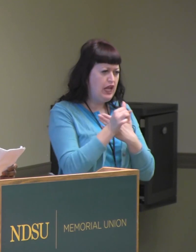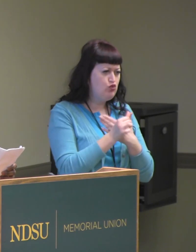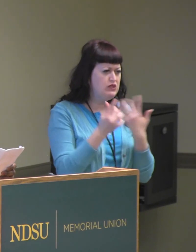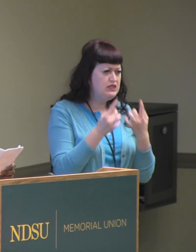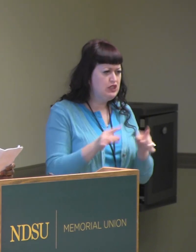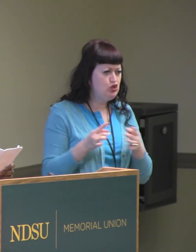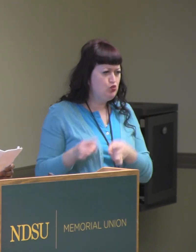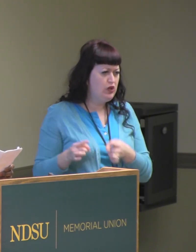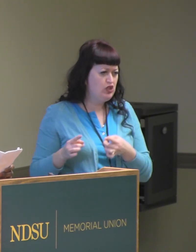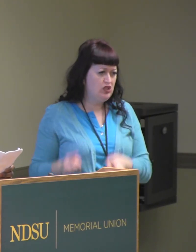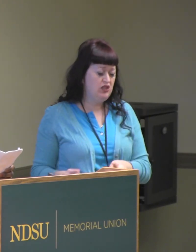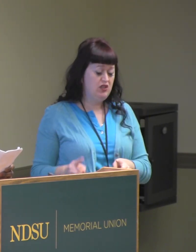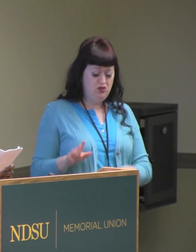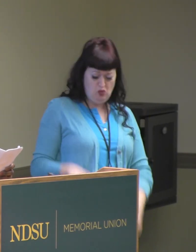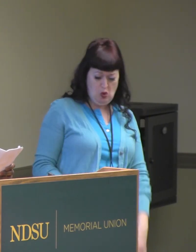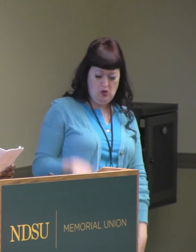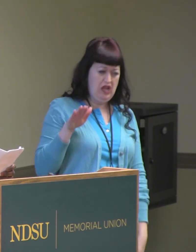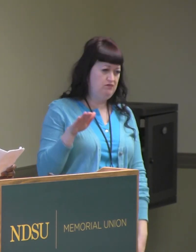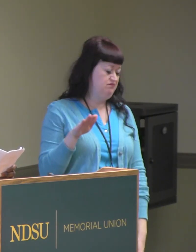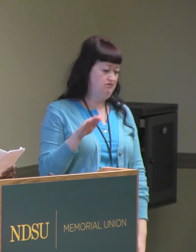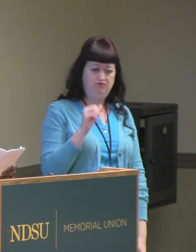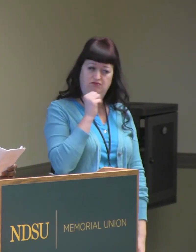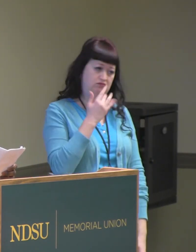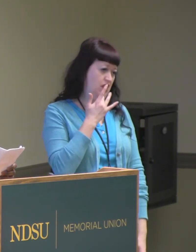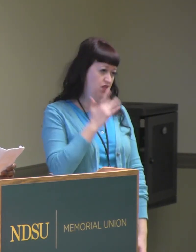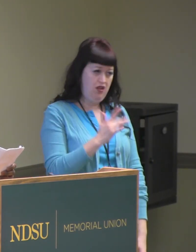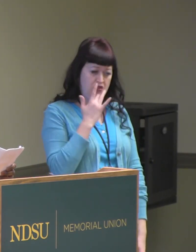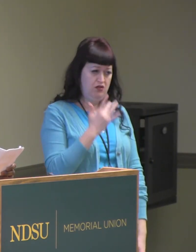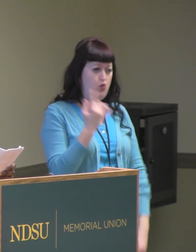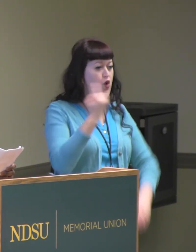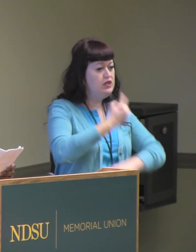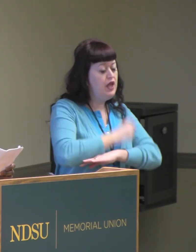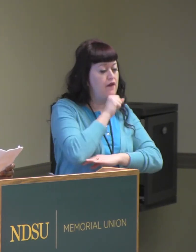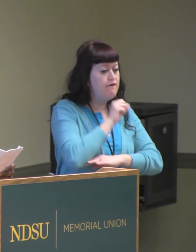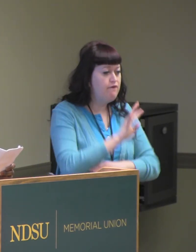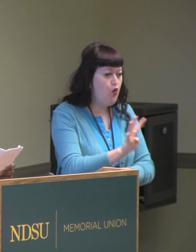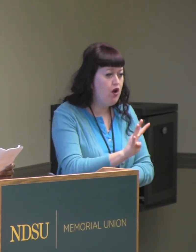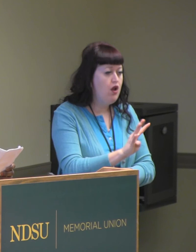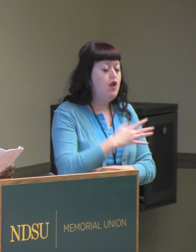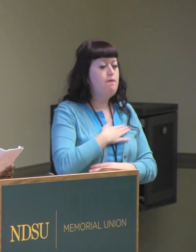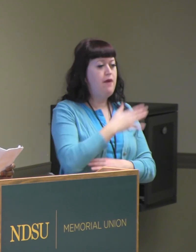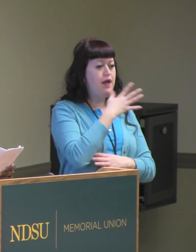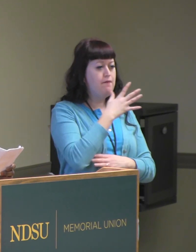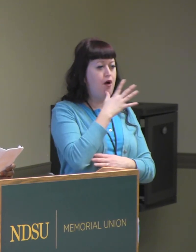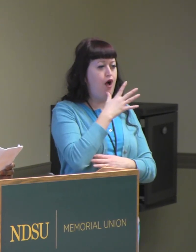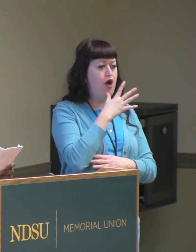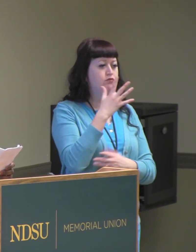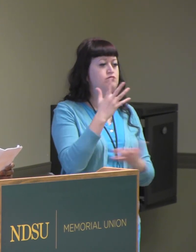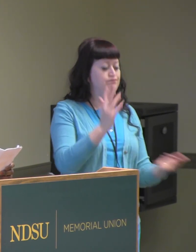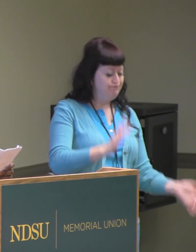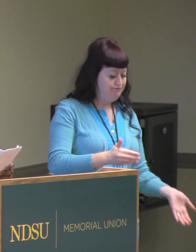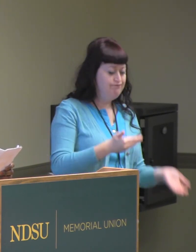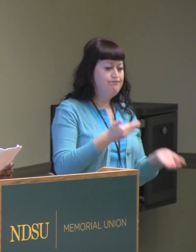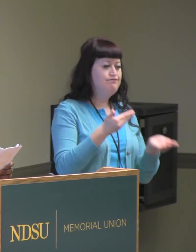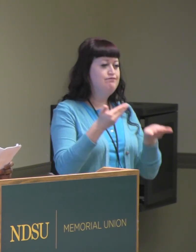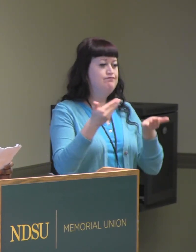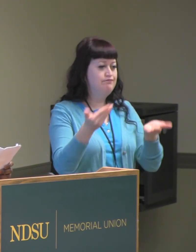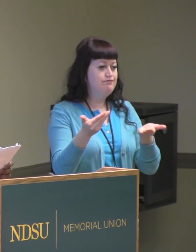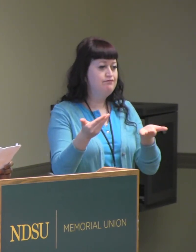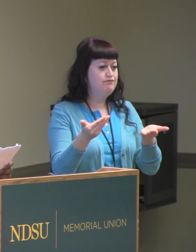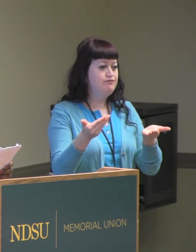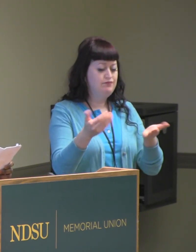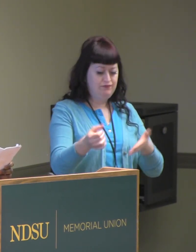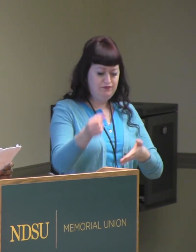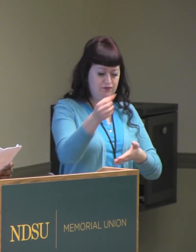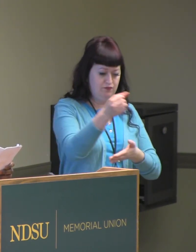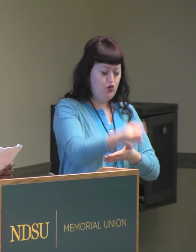very unlucky early childhood. One day, when I was 4 years old, my mom bathed me and took me to her room. She put